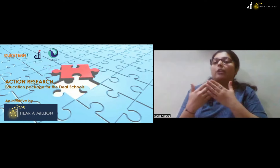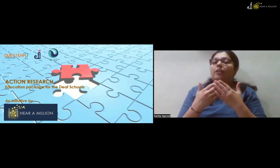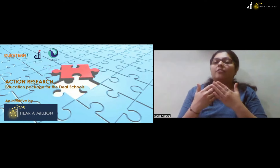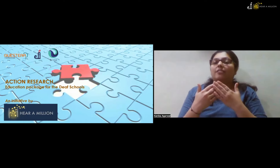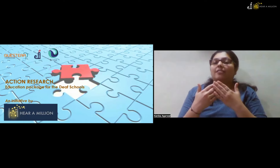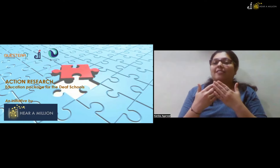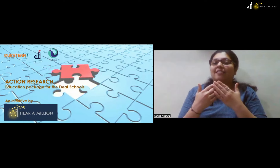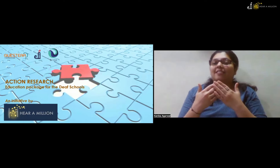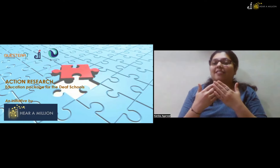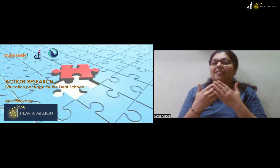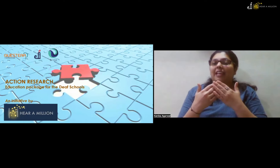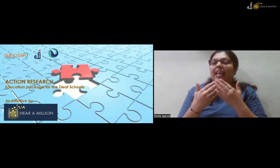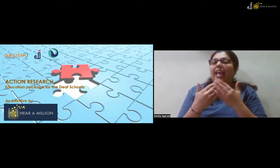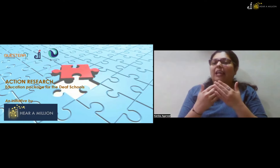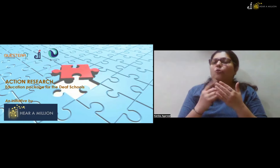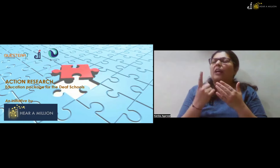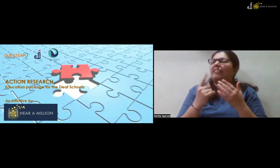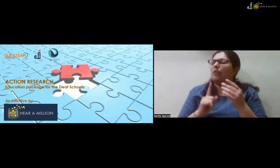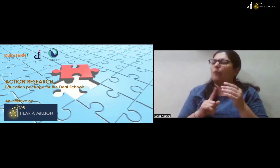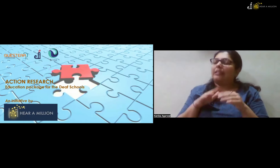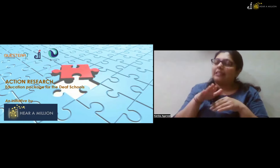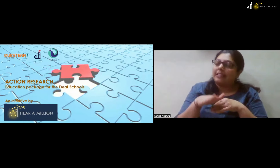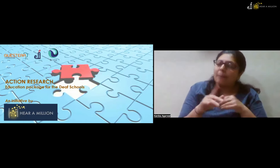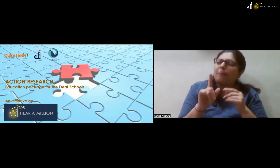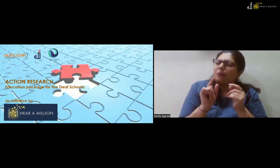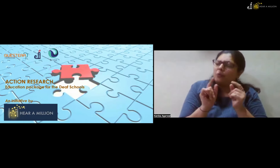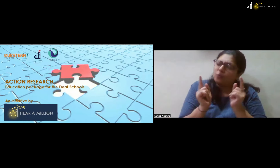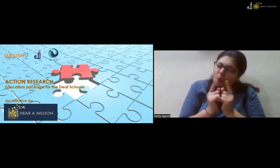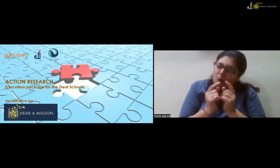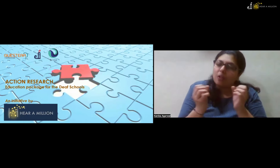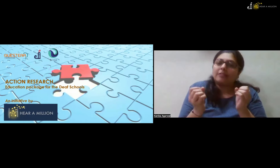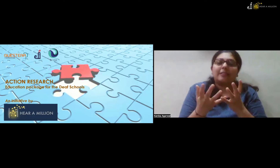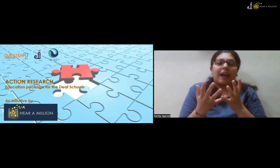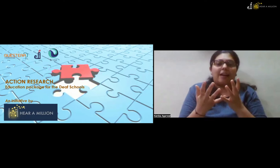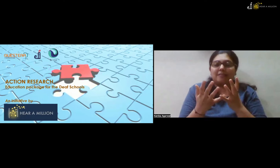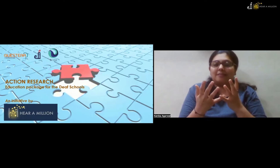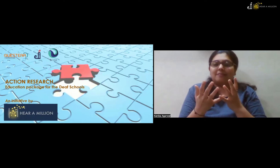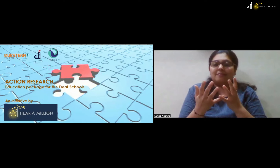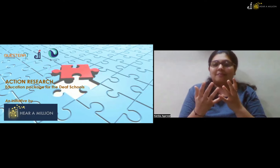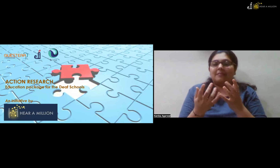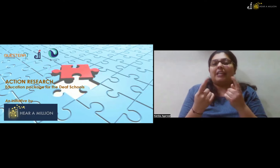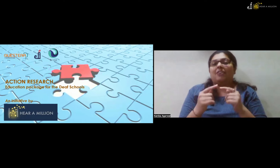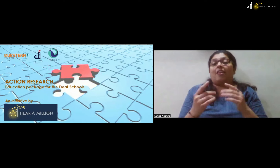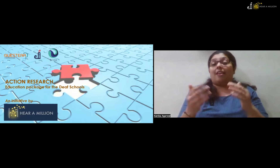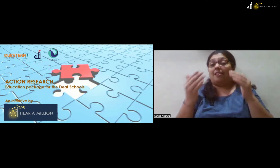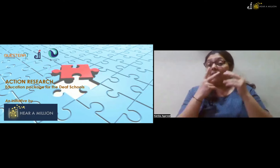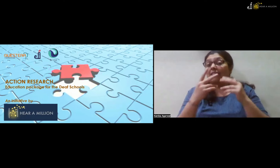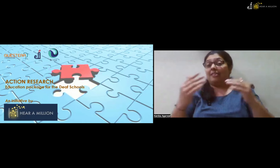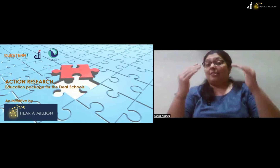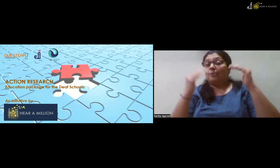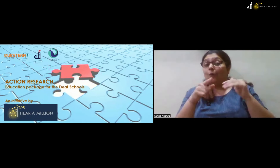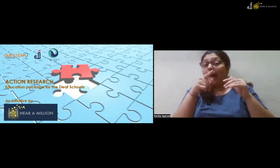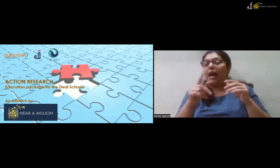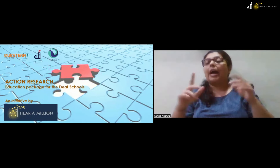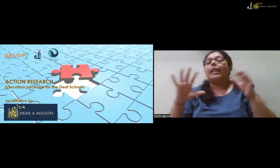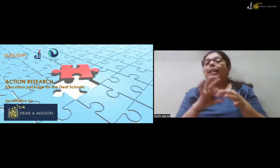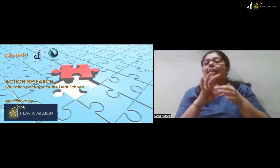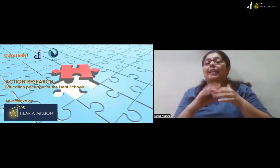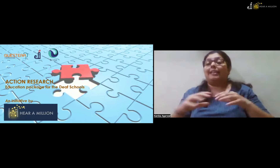So we as a team, we were thinking where to start. And we thought, why not education as the first